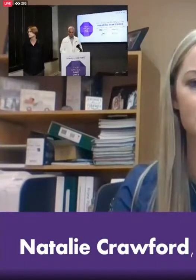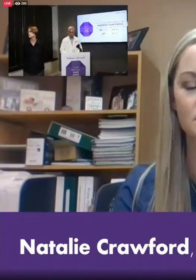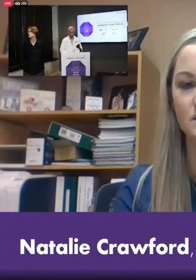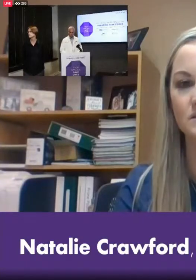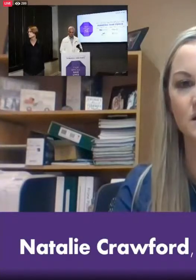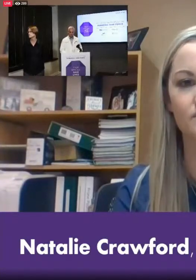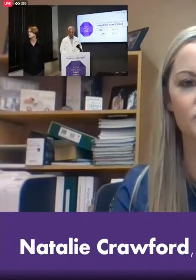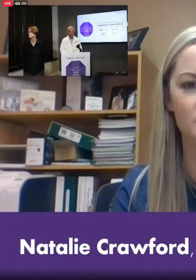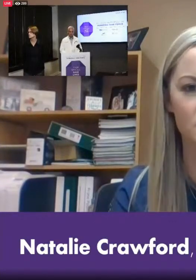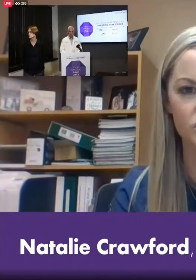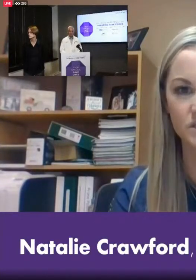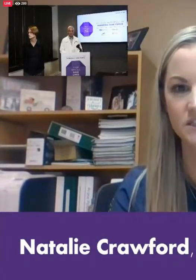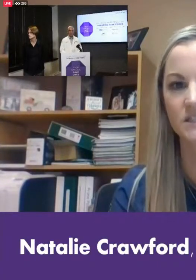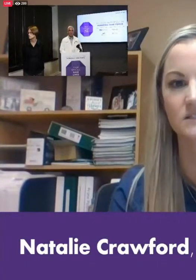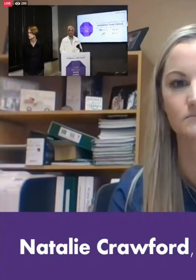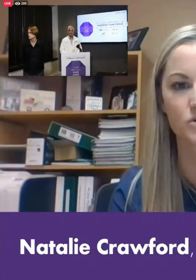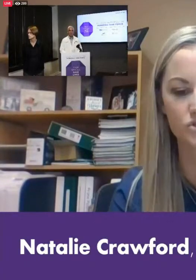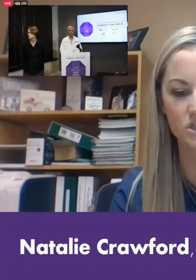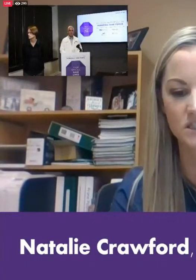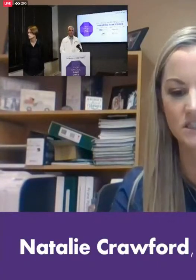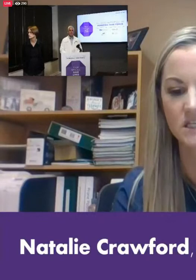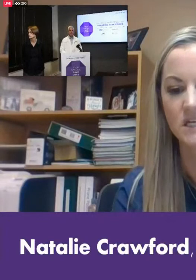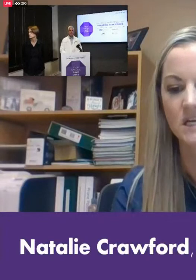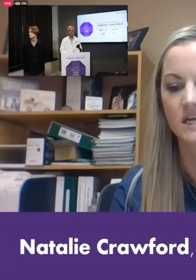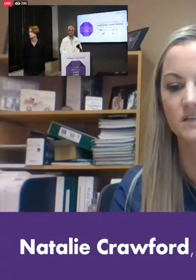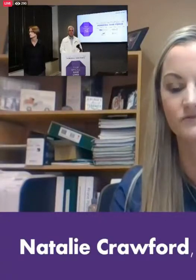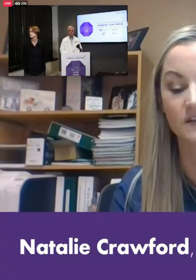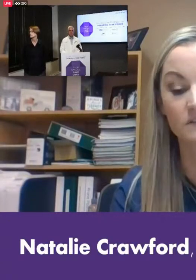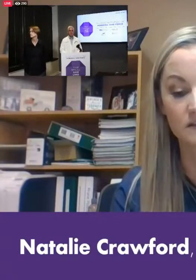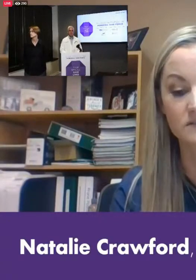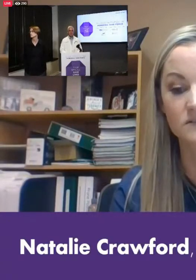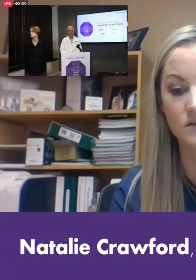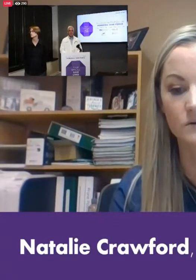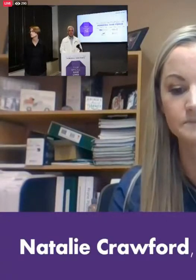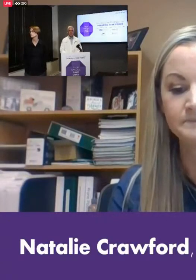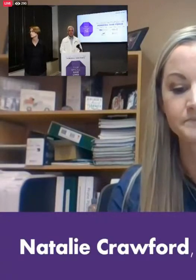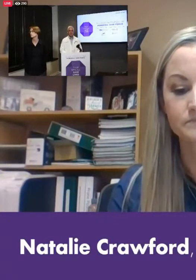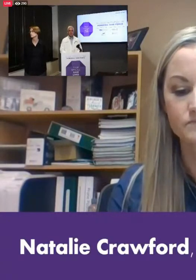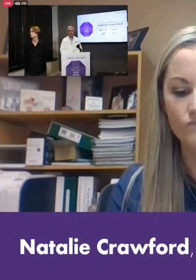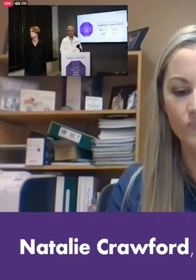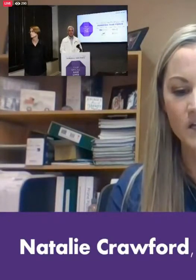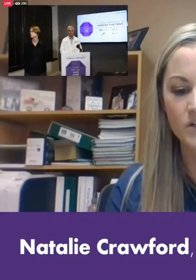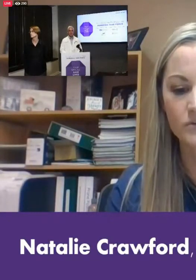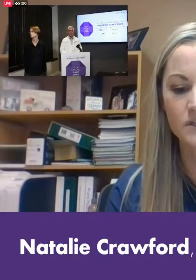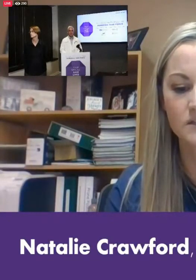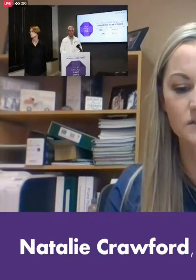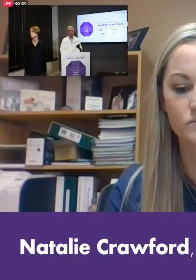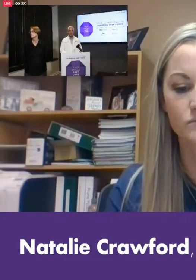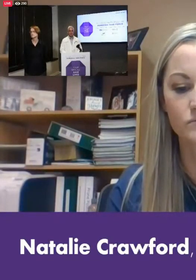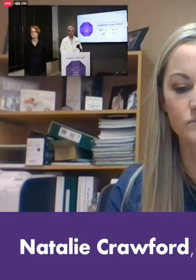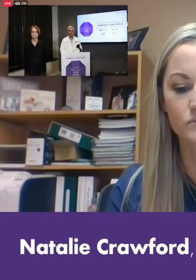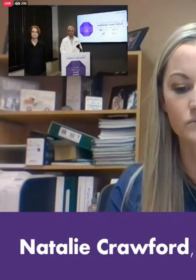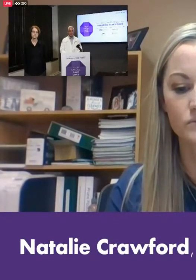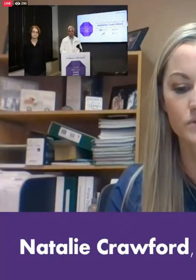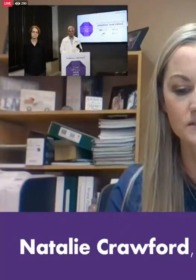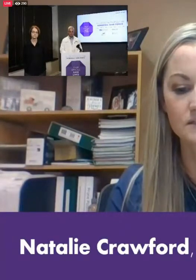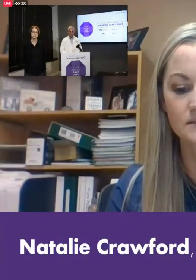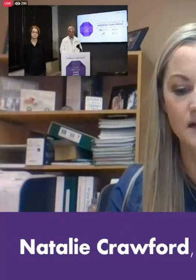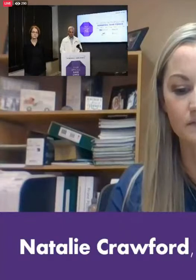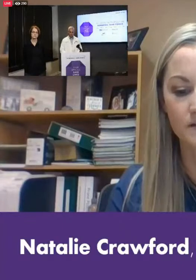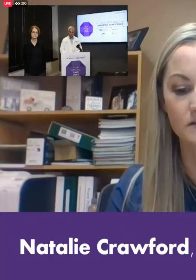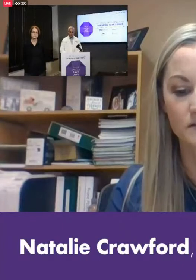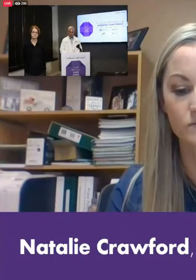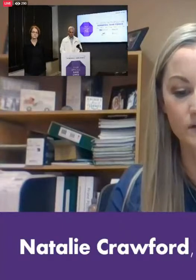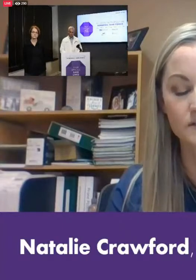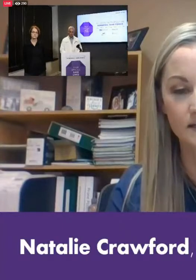just erase these conversations and these emotions and feelings. So, the